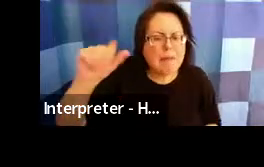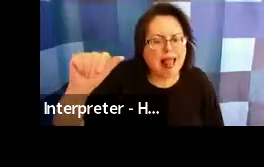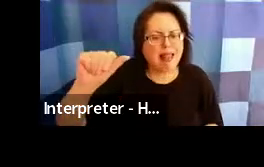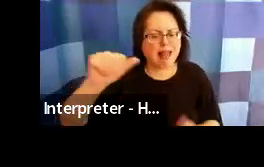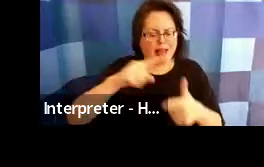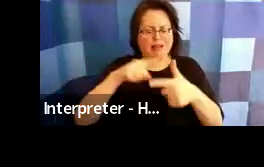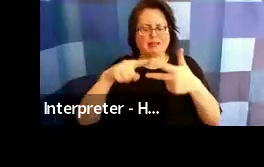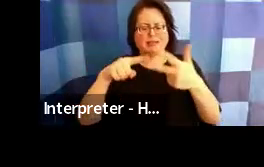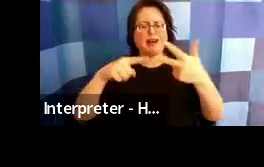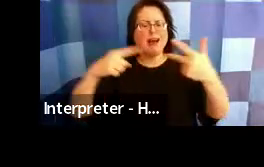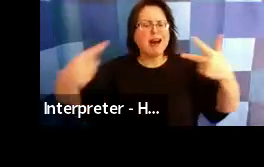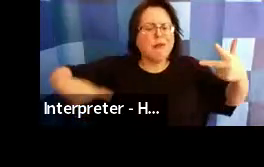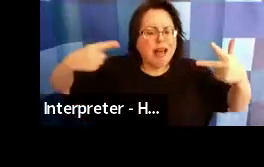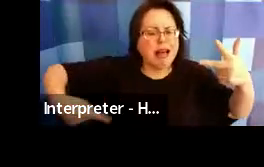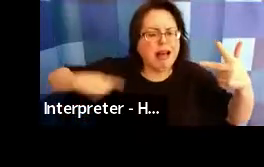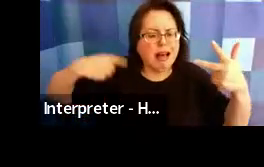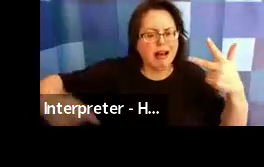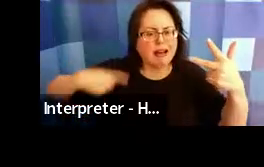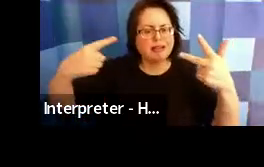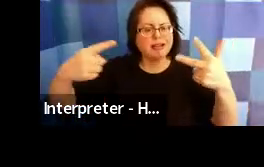scooters, who are served